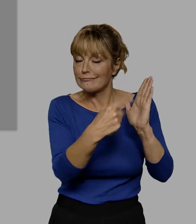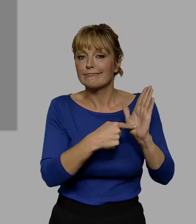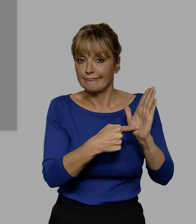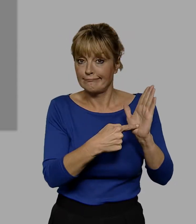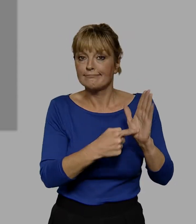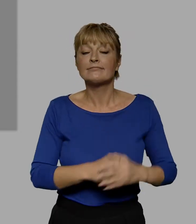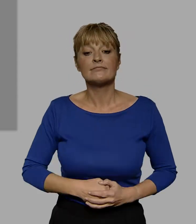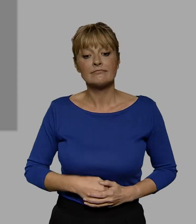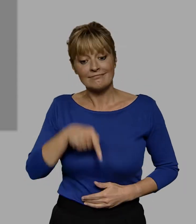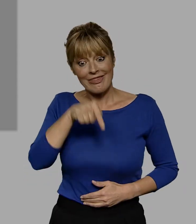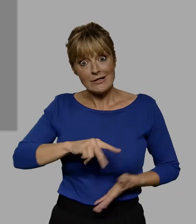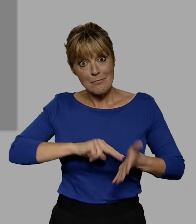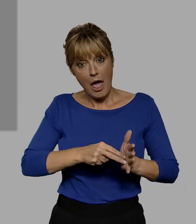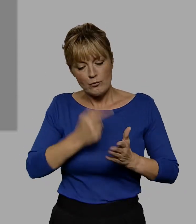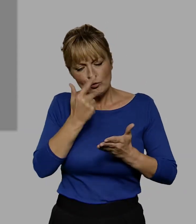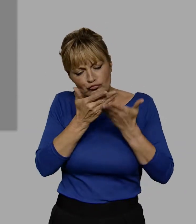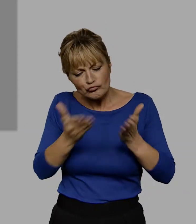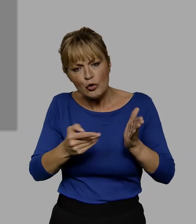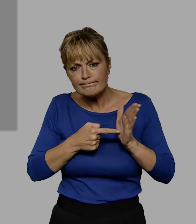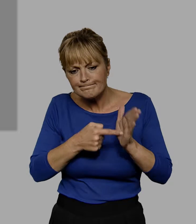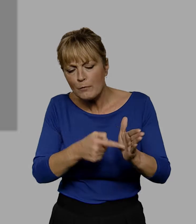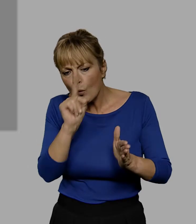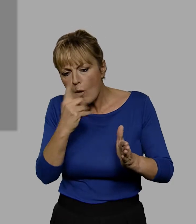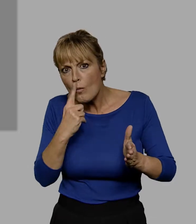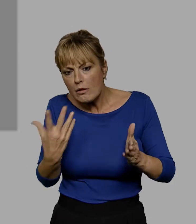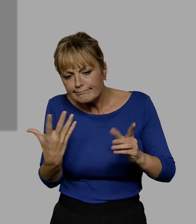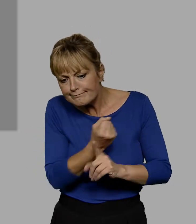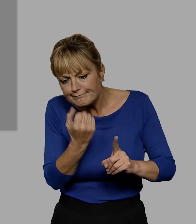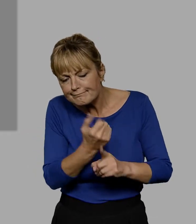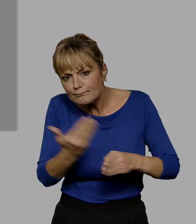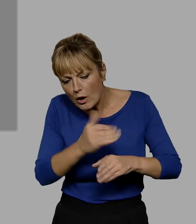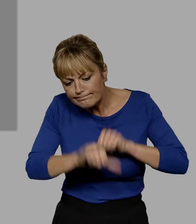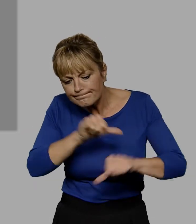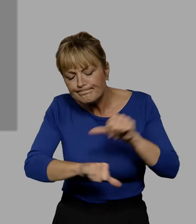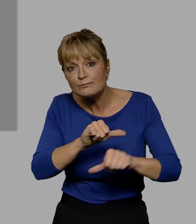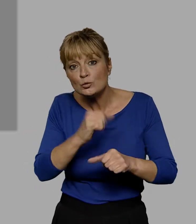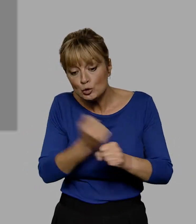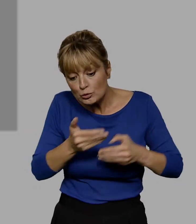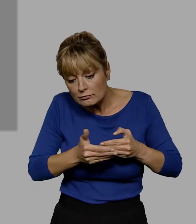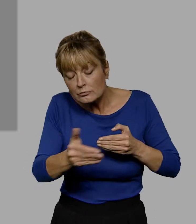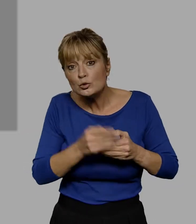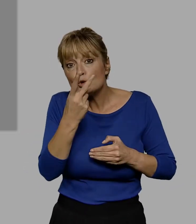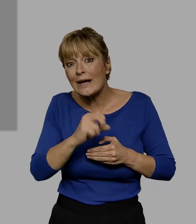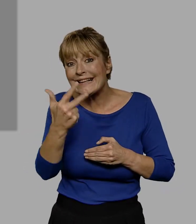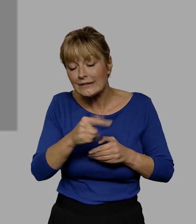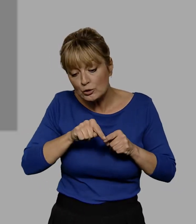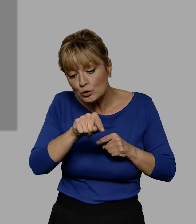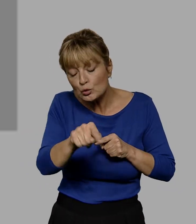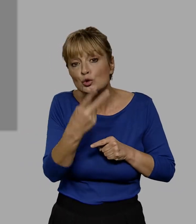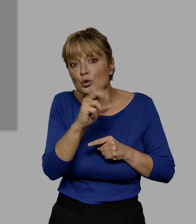The plan sets out the actions which the SPSO will take over the period 2018 to 2023 to improve